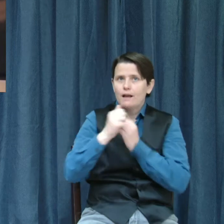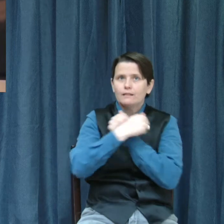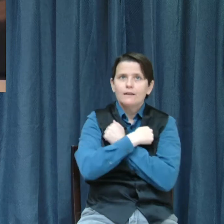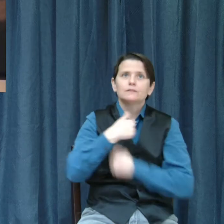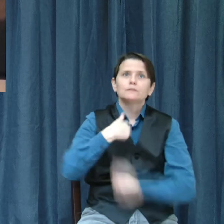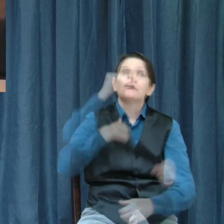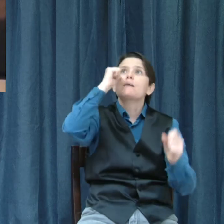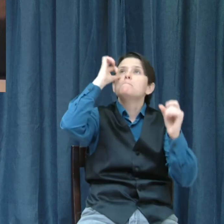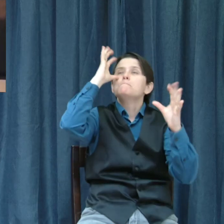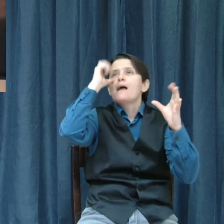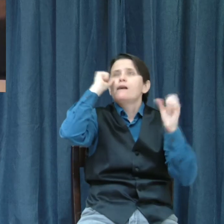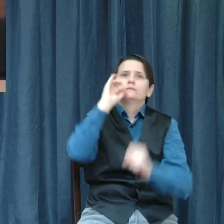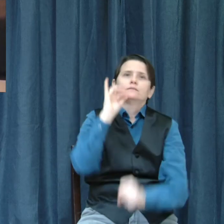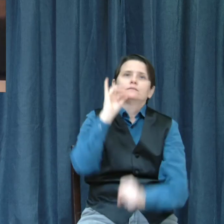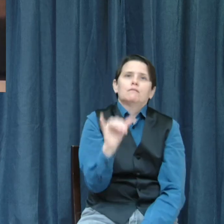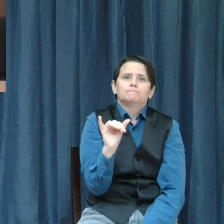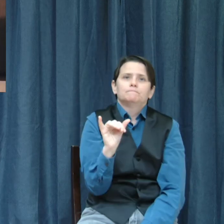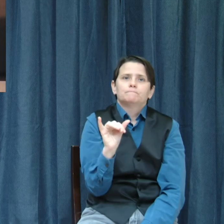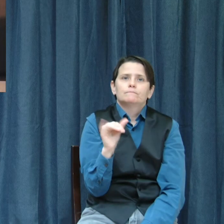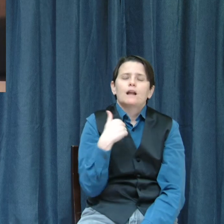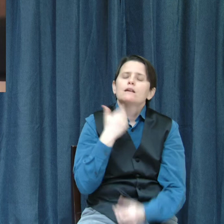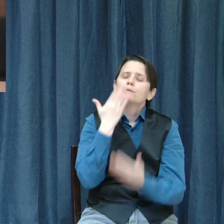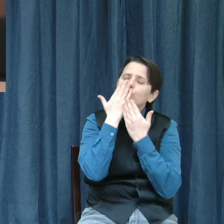it and grateful for it.